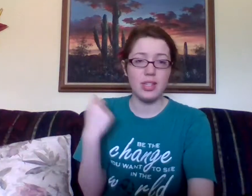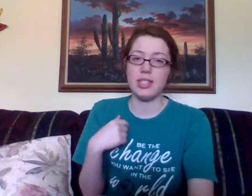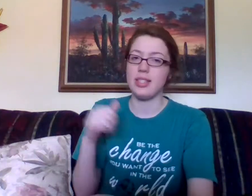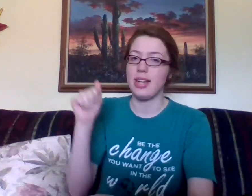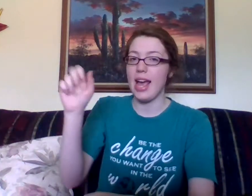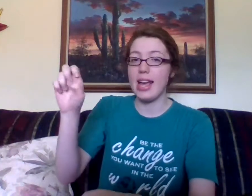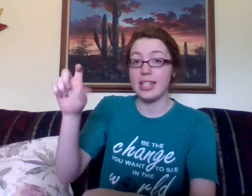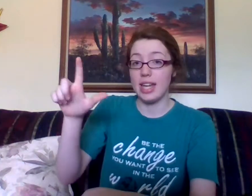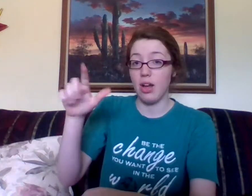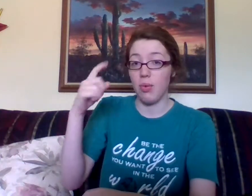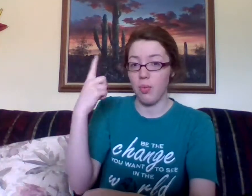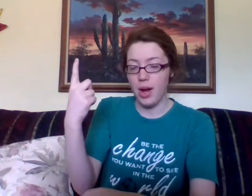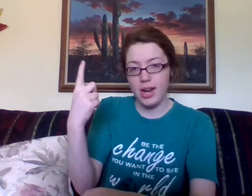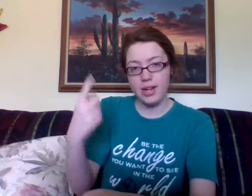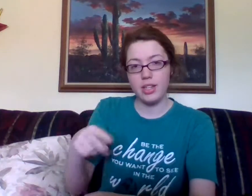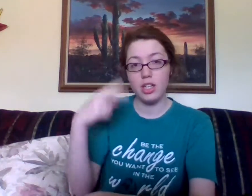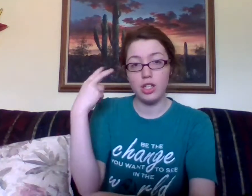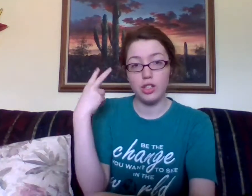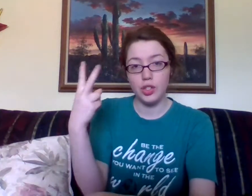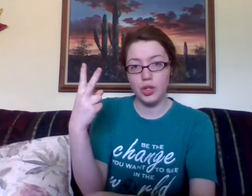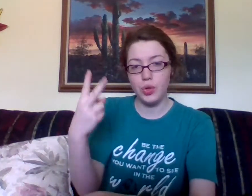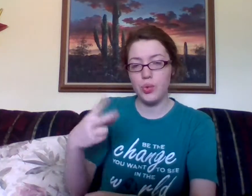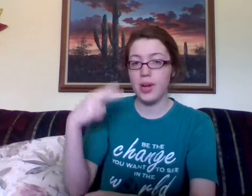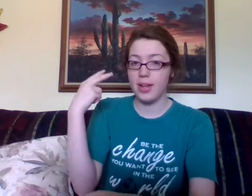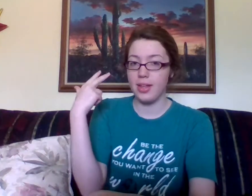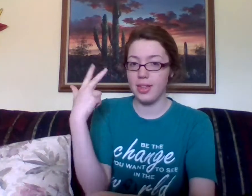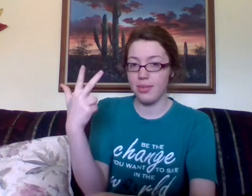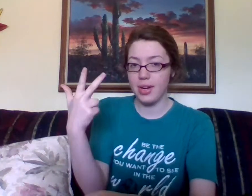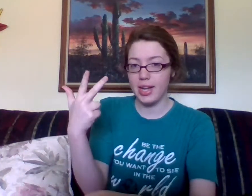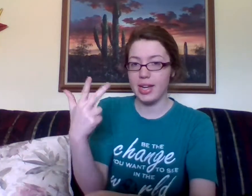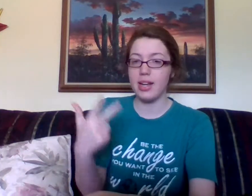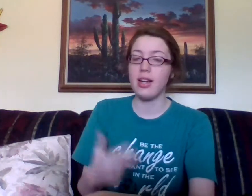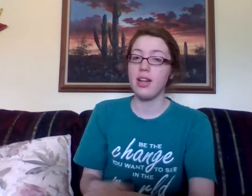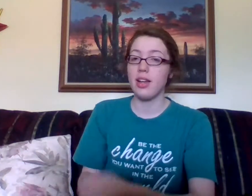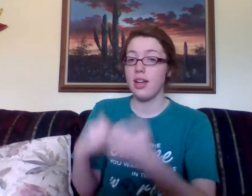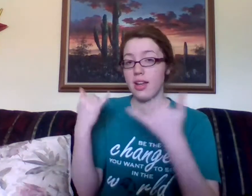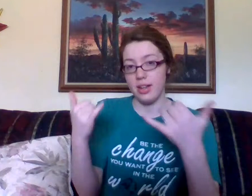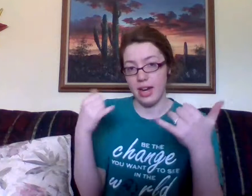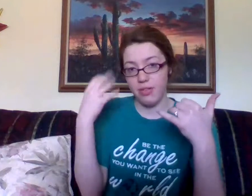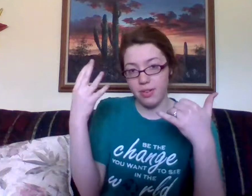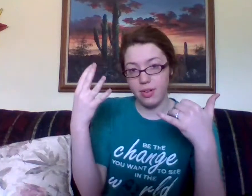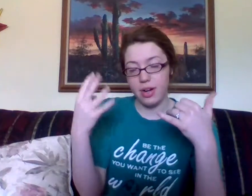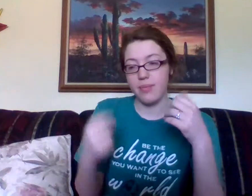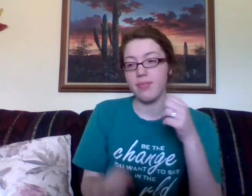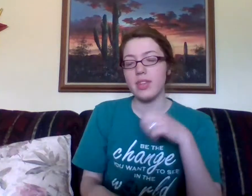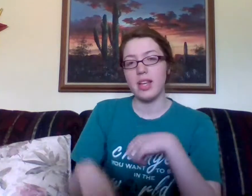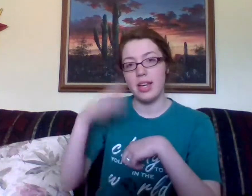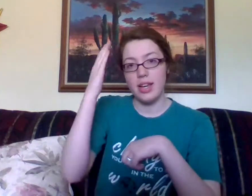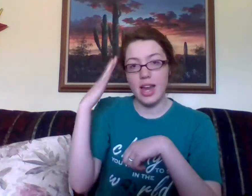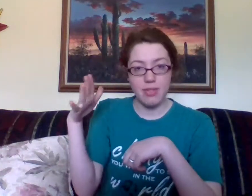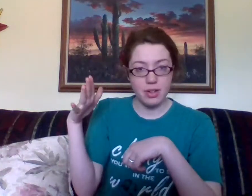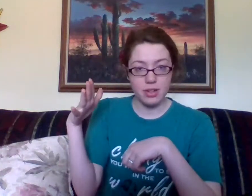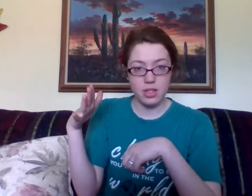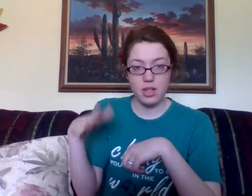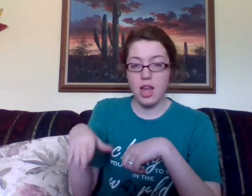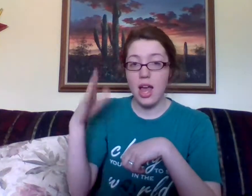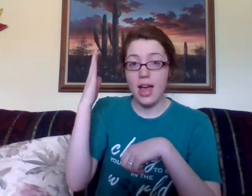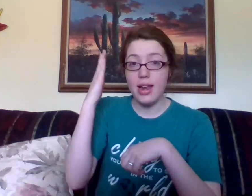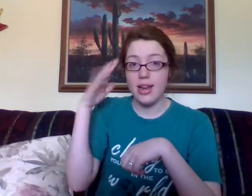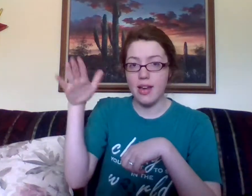in ASL 1, 2, 3, now 4? Never.